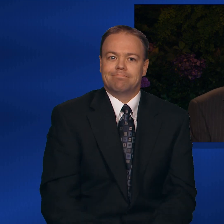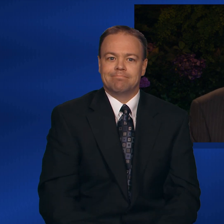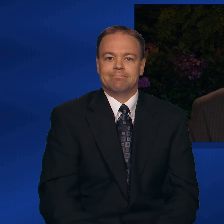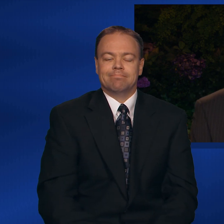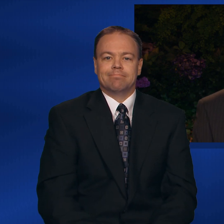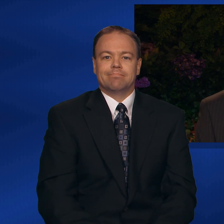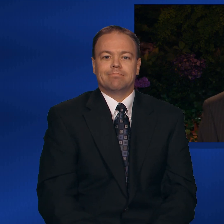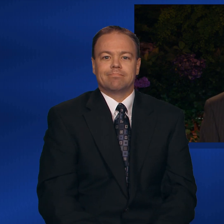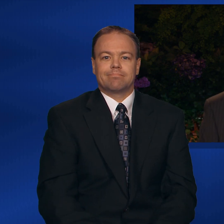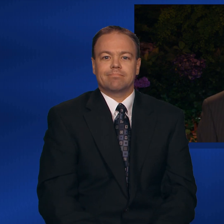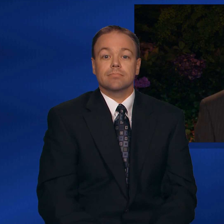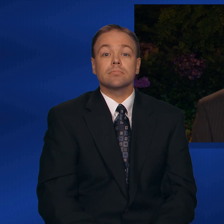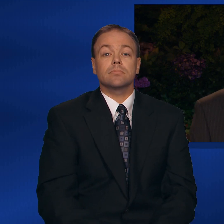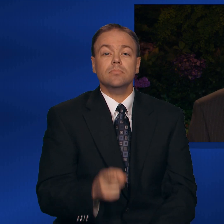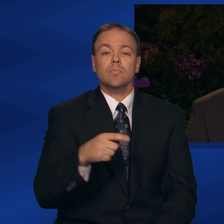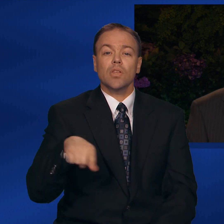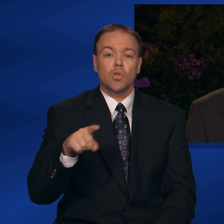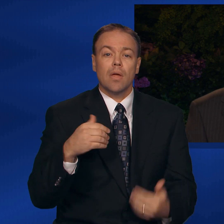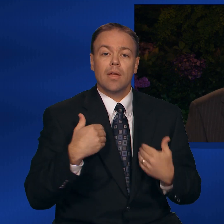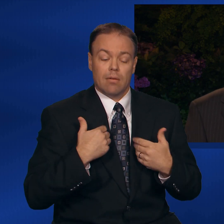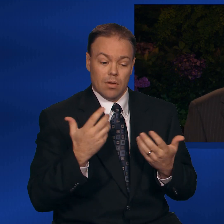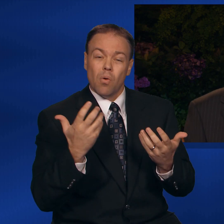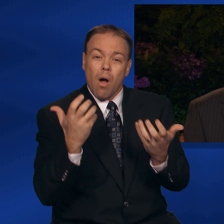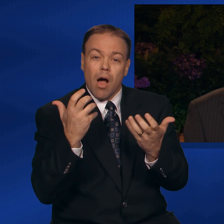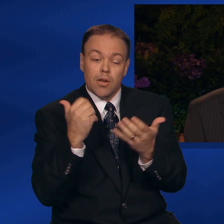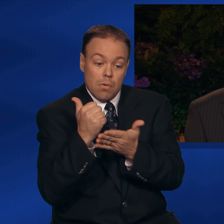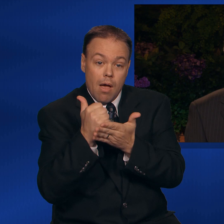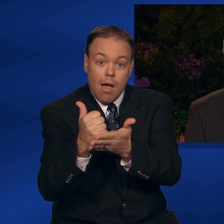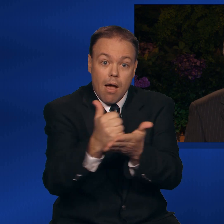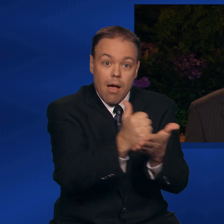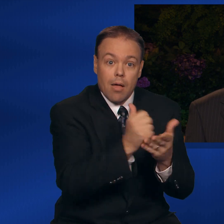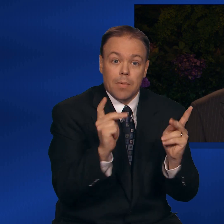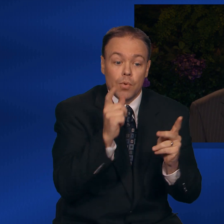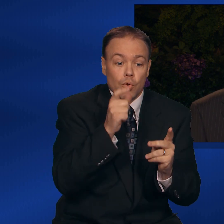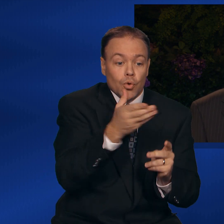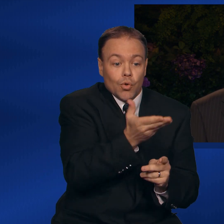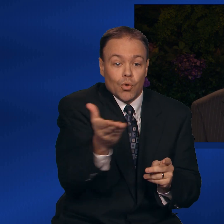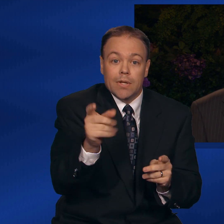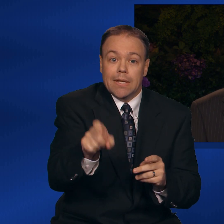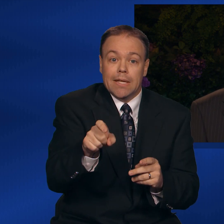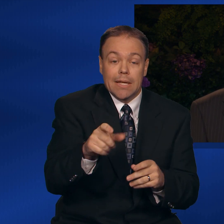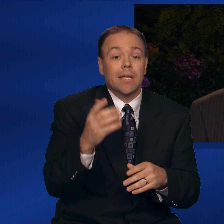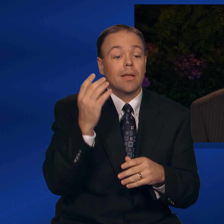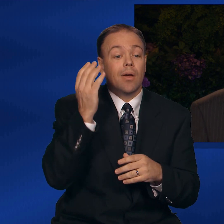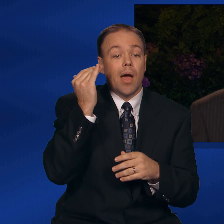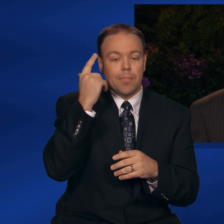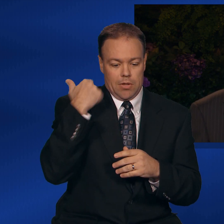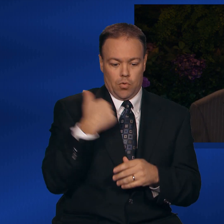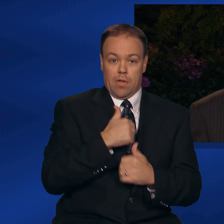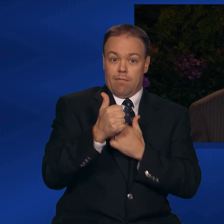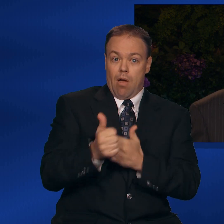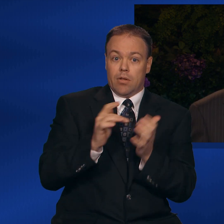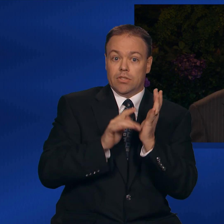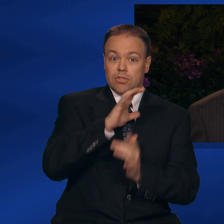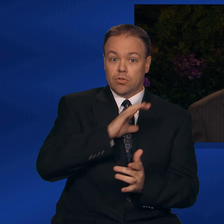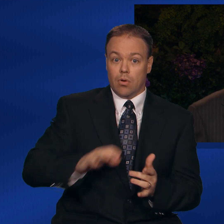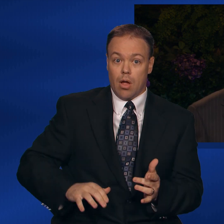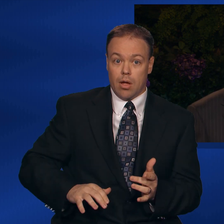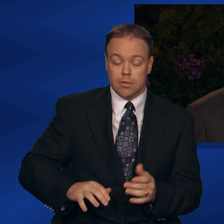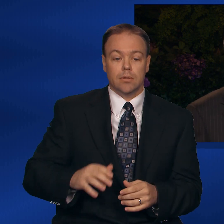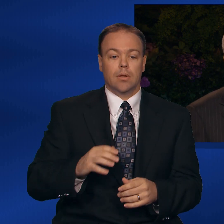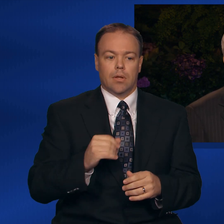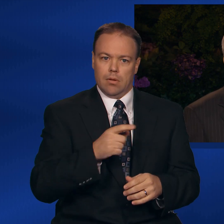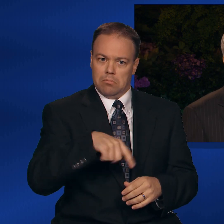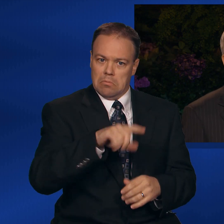Many of you have a deep desire to help people in need. Because we follow Jesus Christ, Latter-day Saints are also compelled by